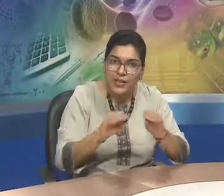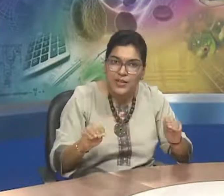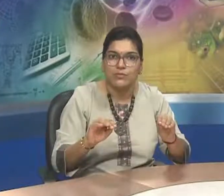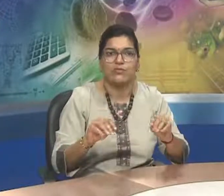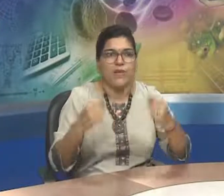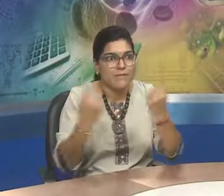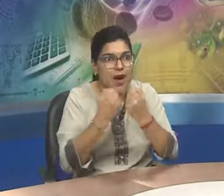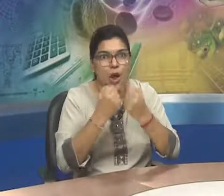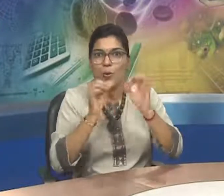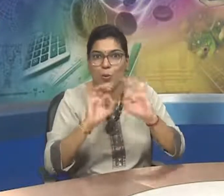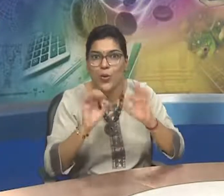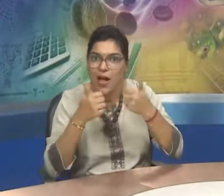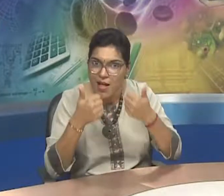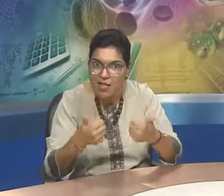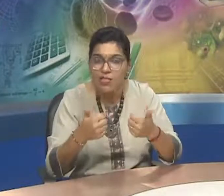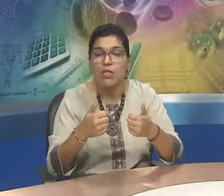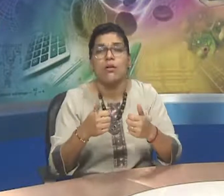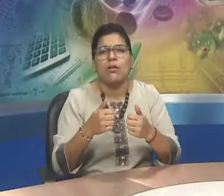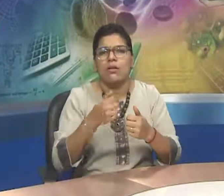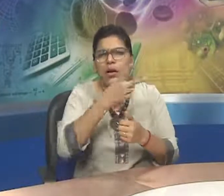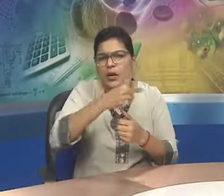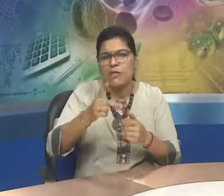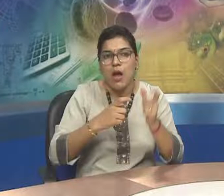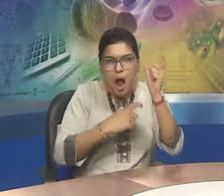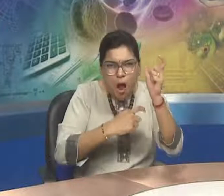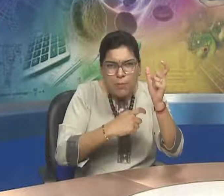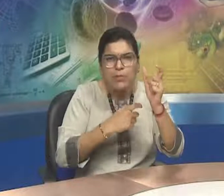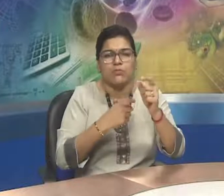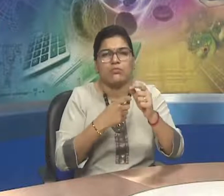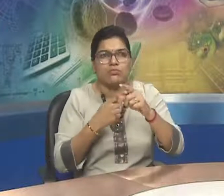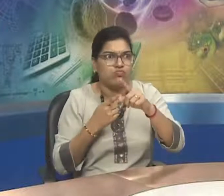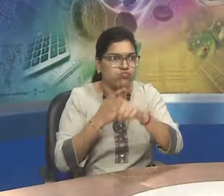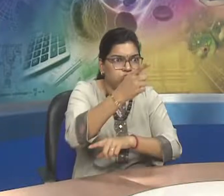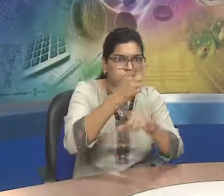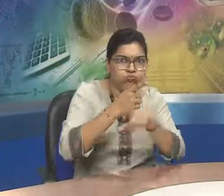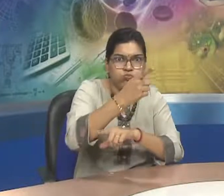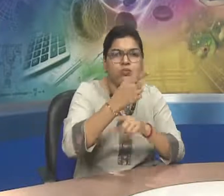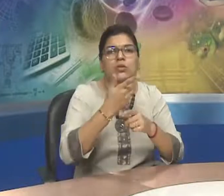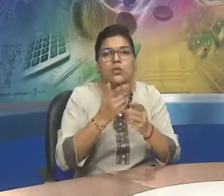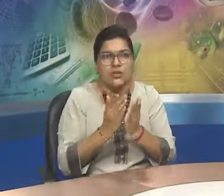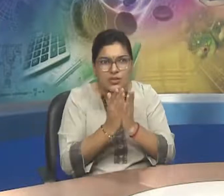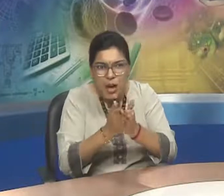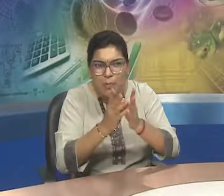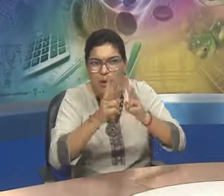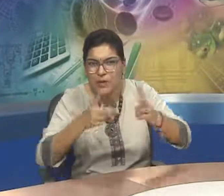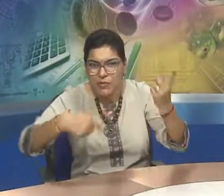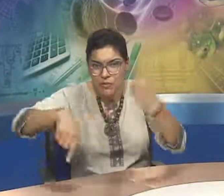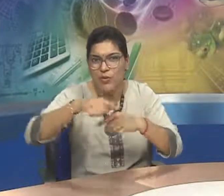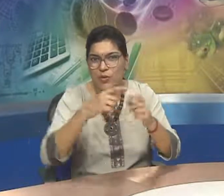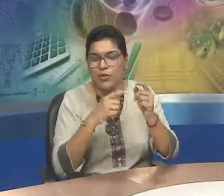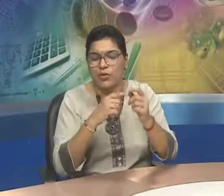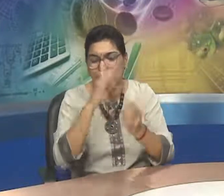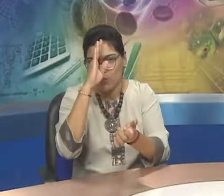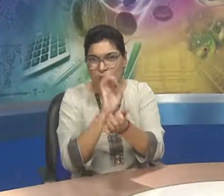imposed. The main aim of these fundamental rights is to have peace in the